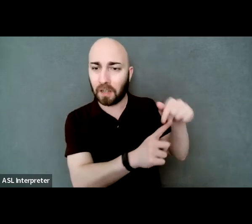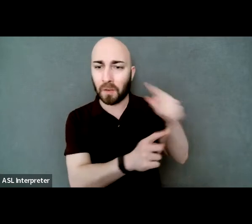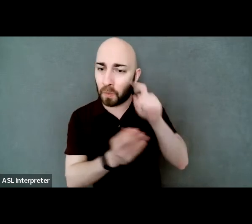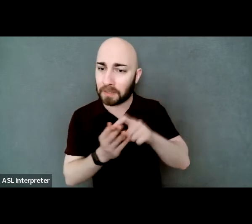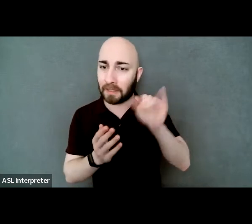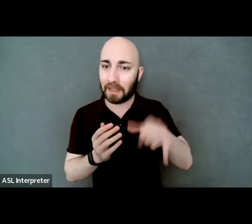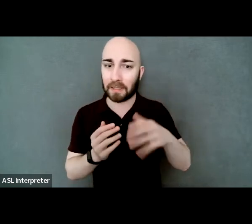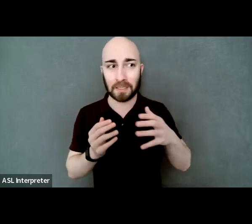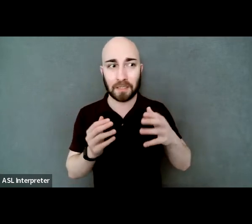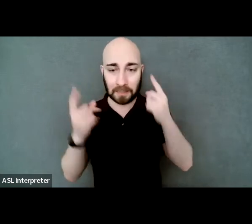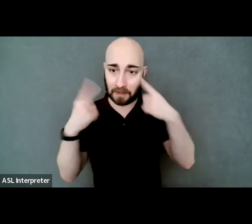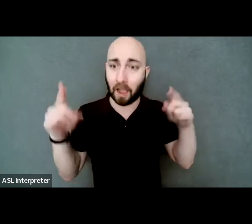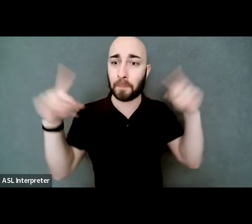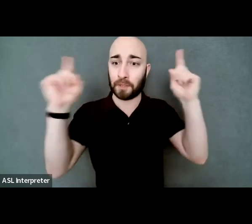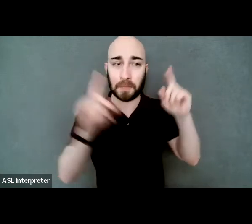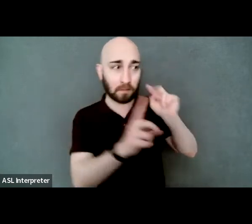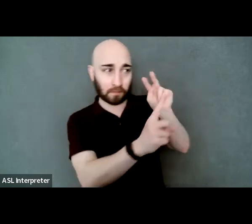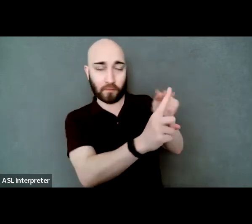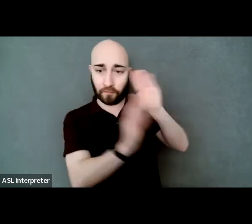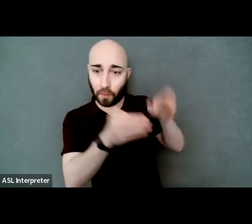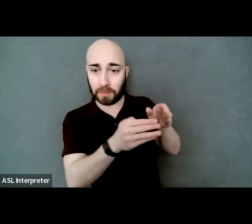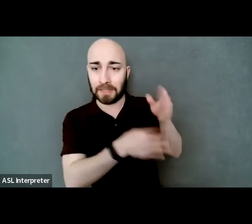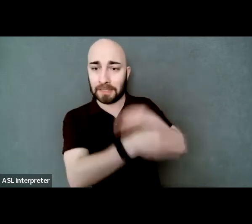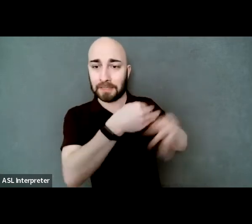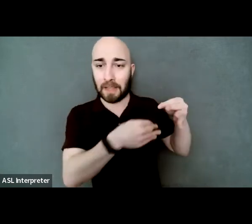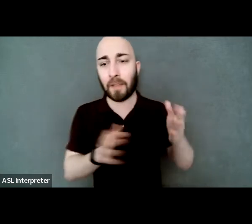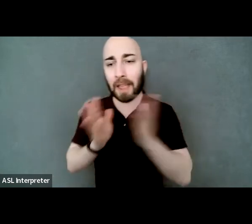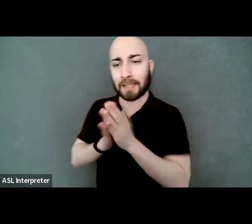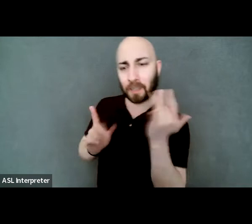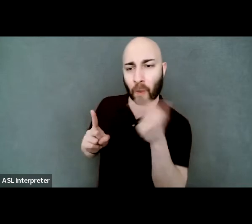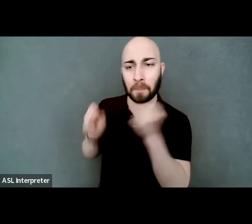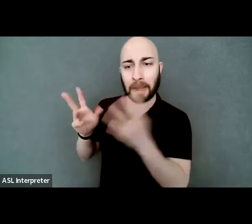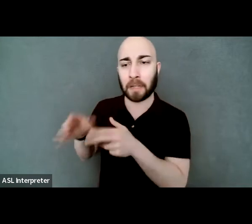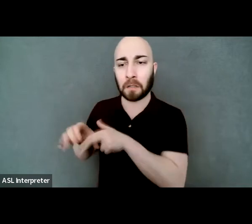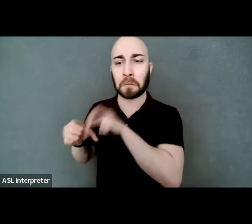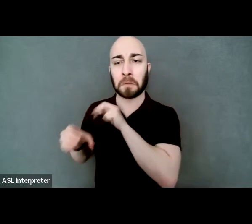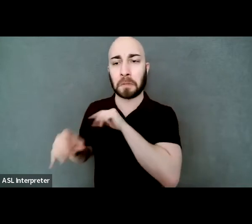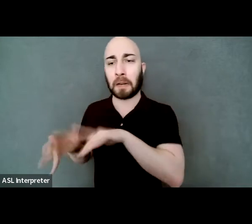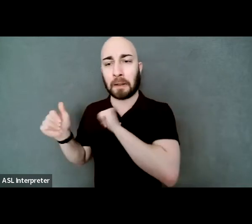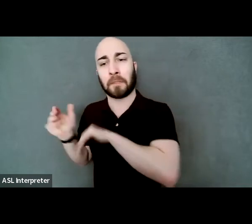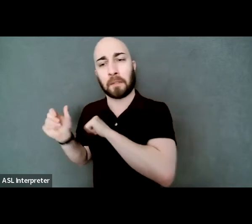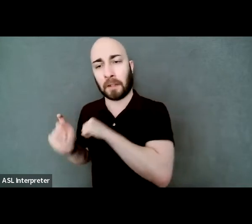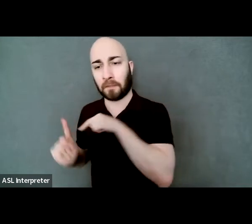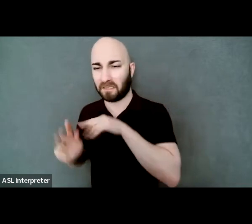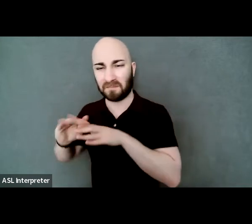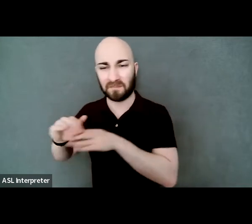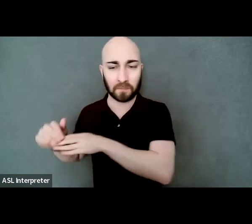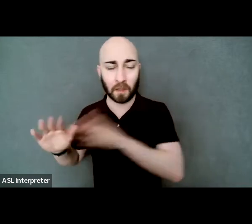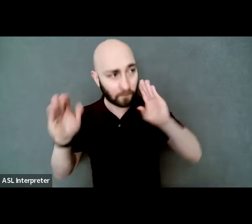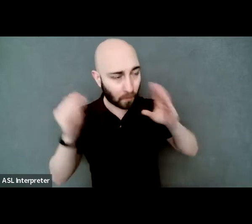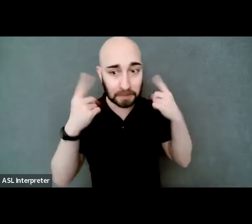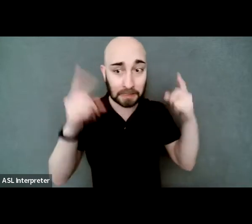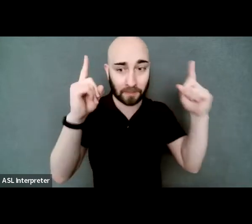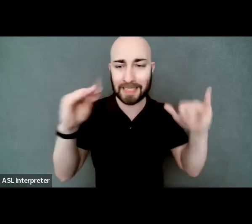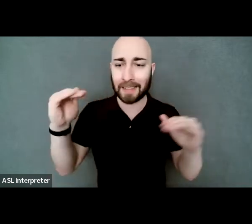is a accomplishment type of question, as opposed to asking why do so many Black students leave post-secondary education, which is a